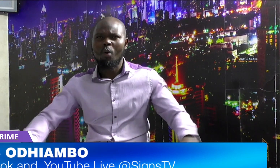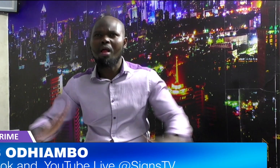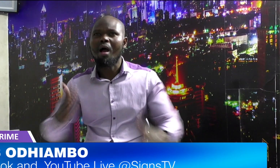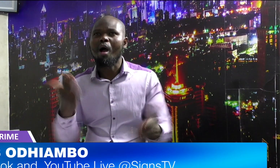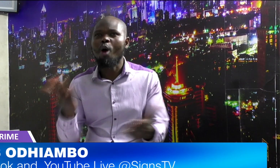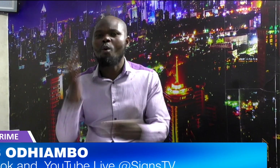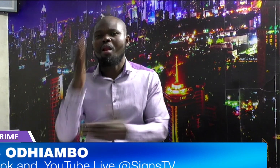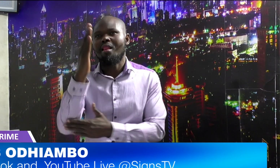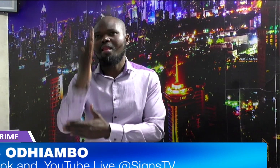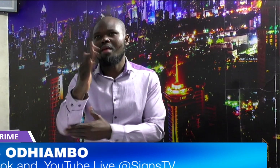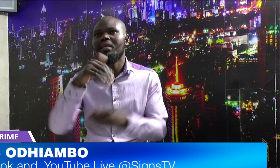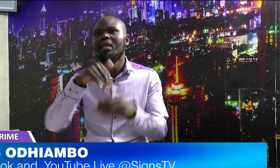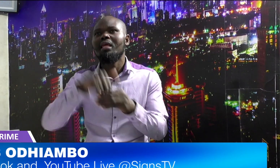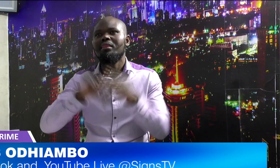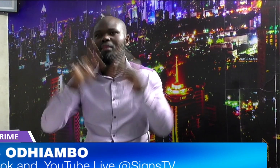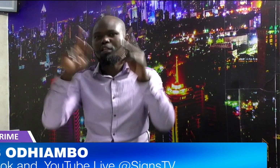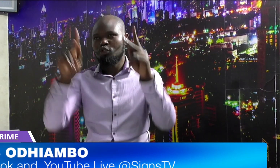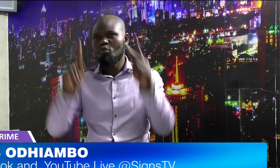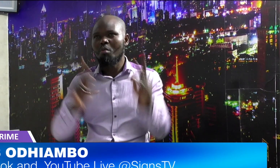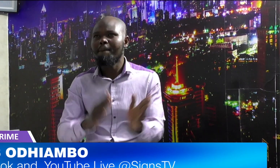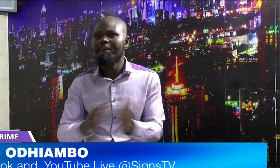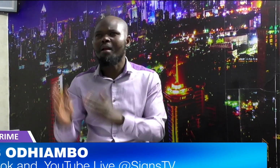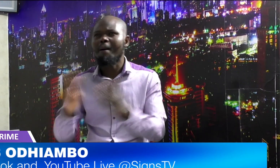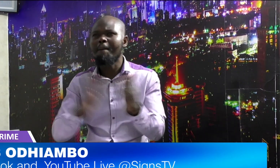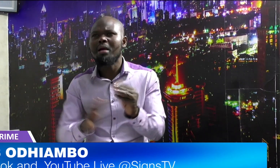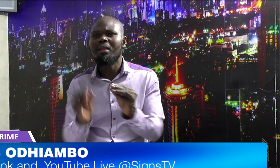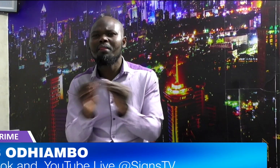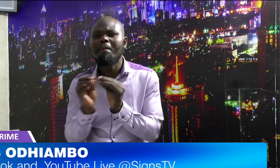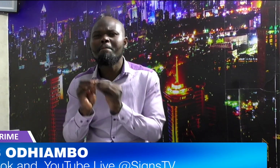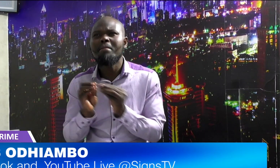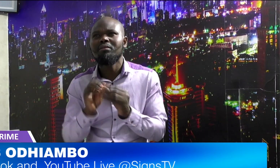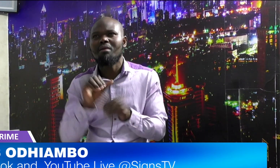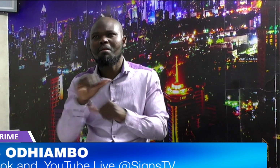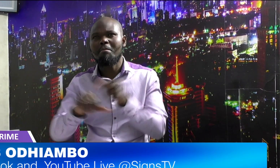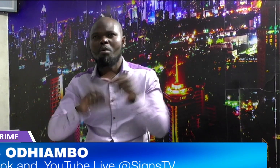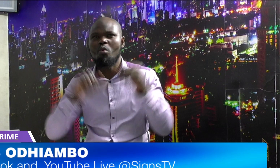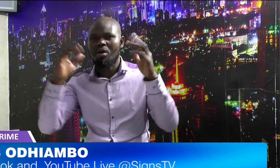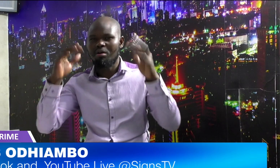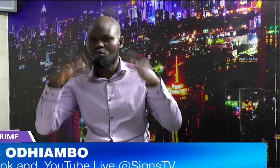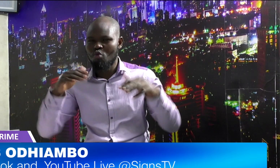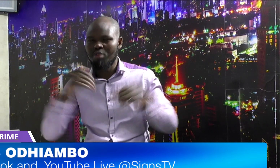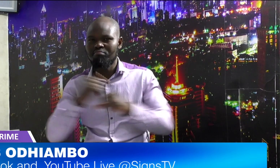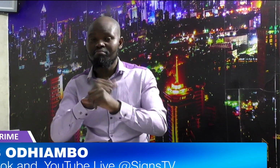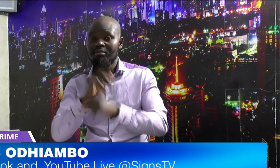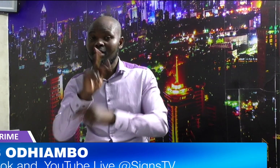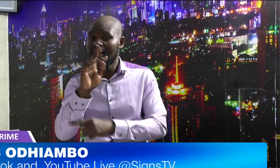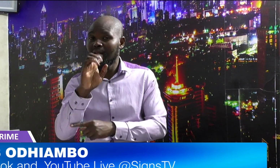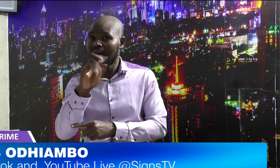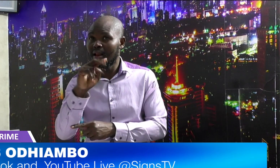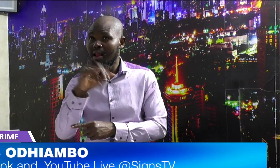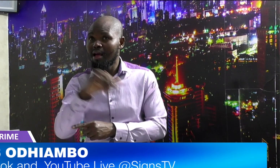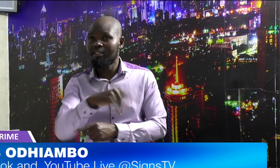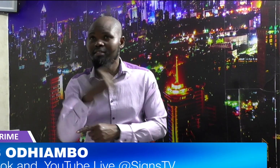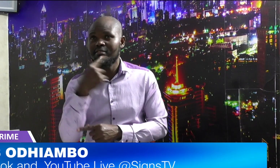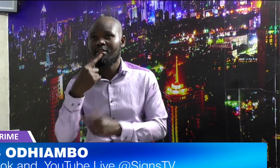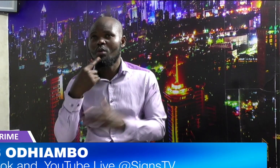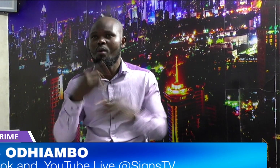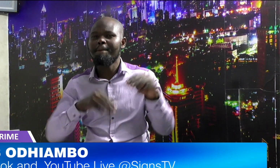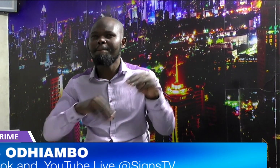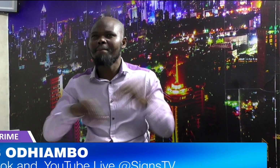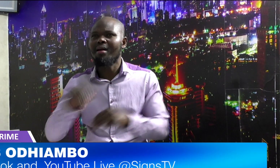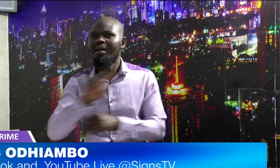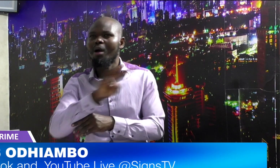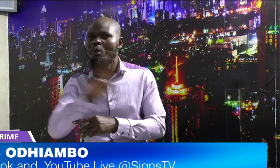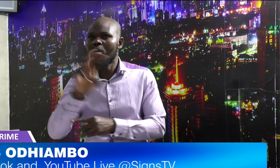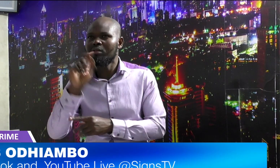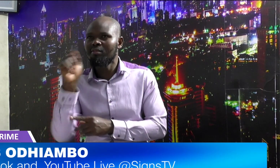distilling of canals and collectors drain in flood-prone rice irrigation scheme in Kisumu in preparation